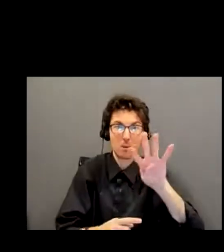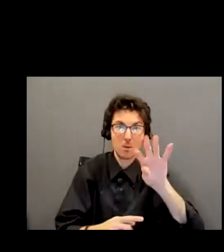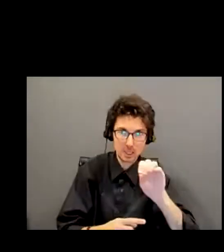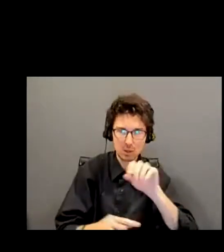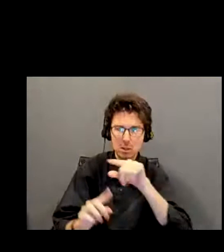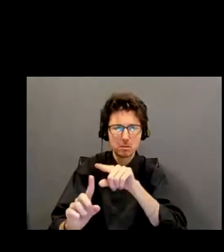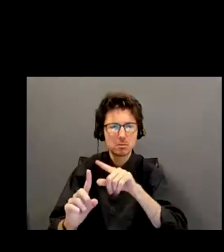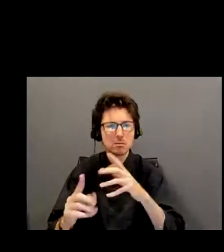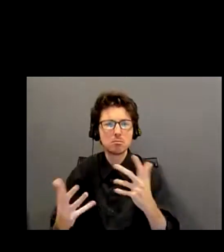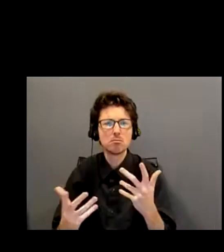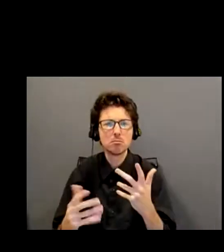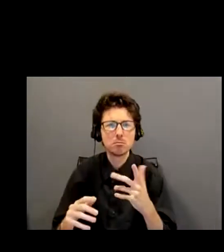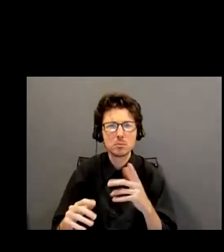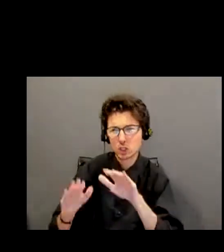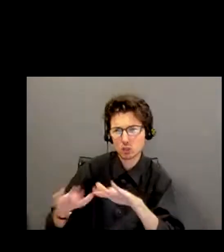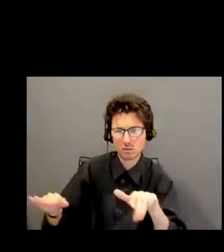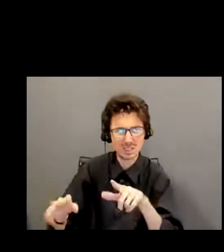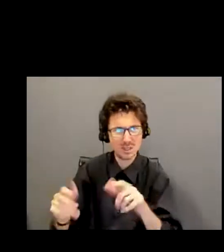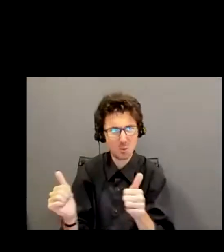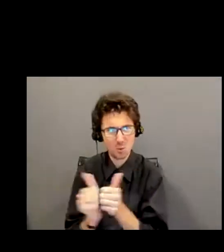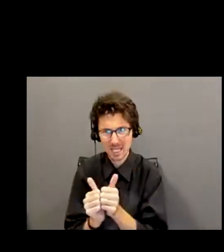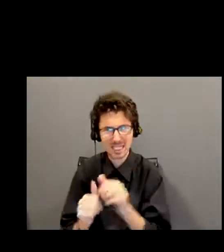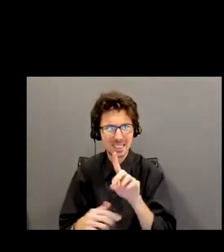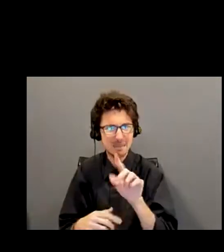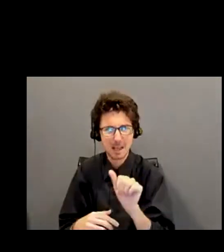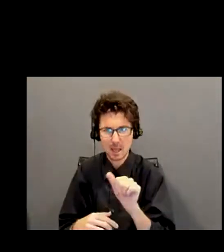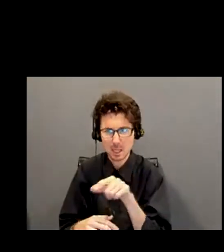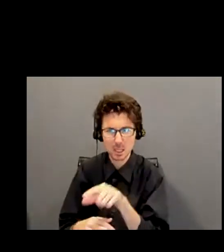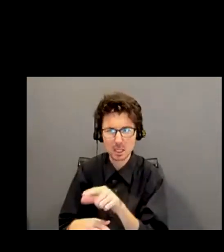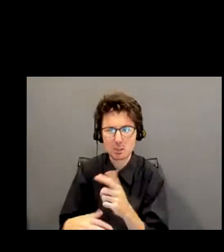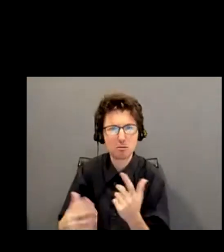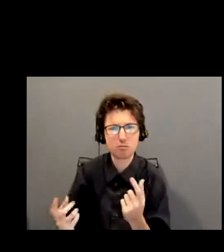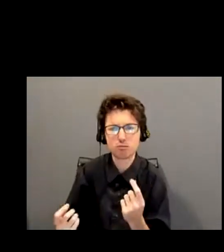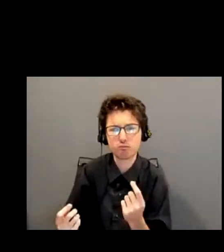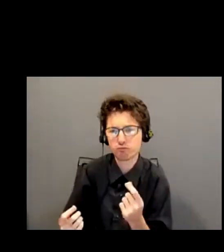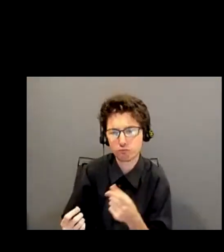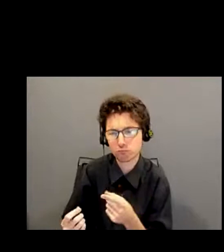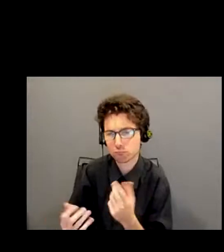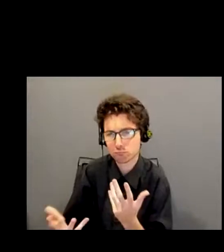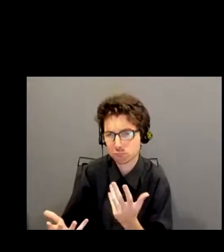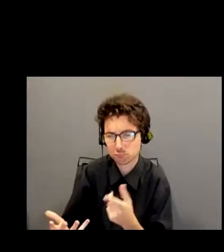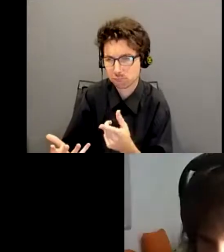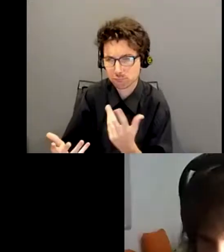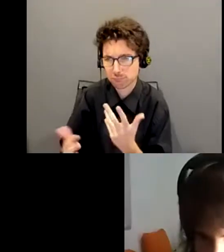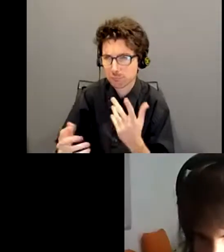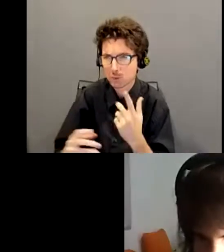We'll start with Shira. I see that Shira already opened her video, so we start with Shira.